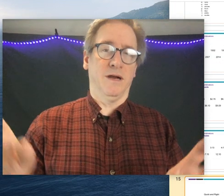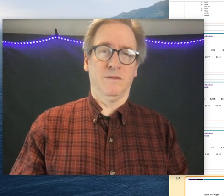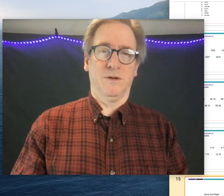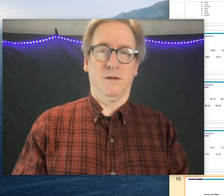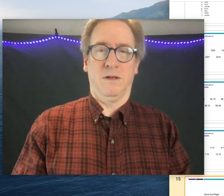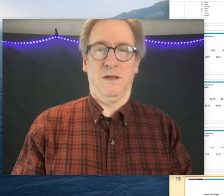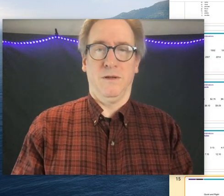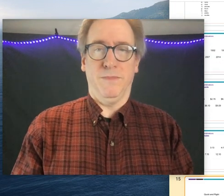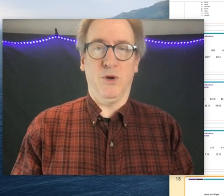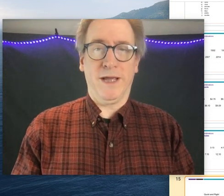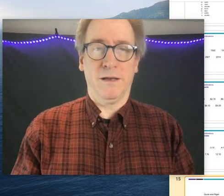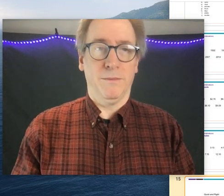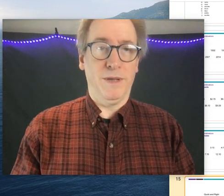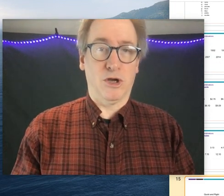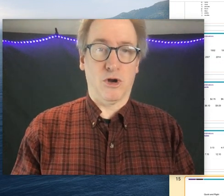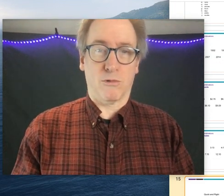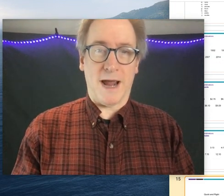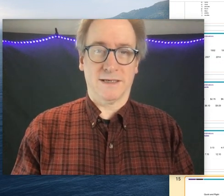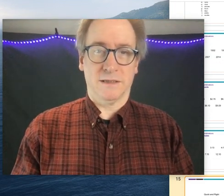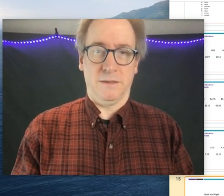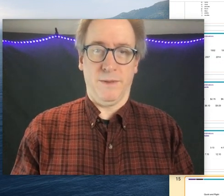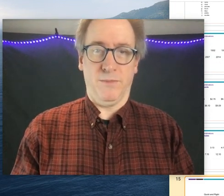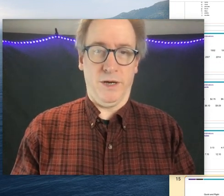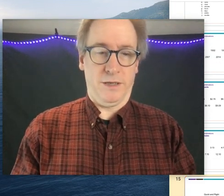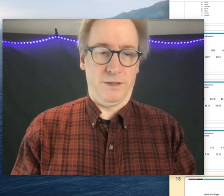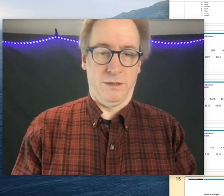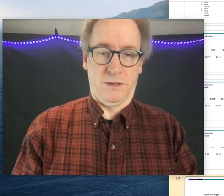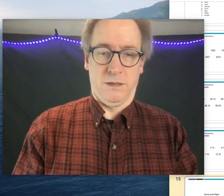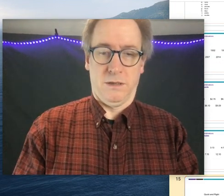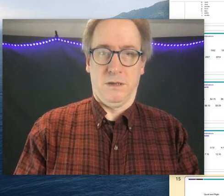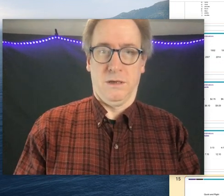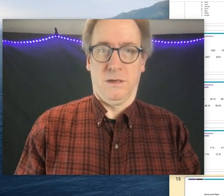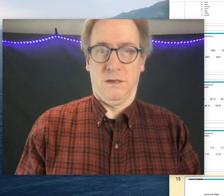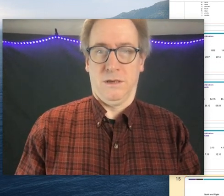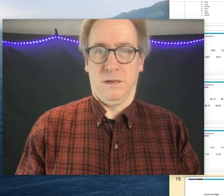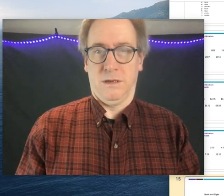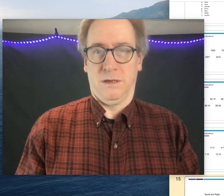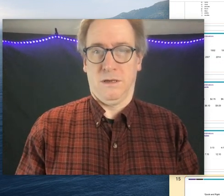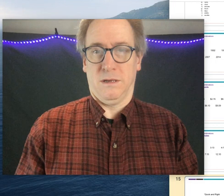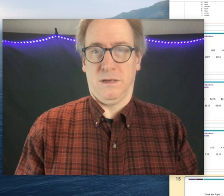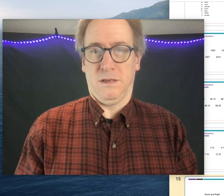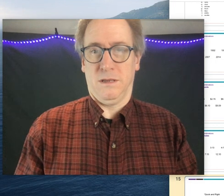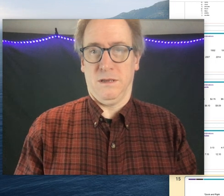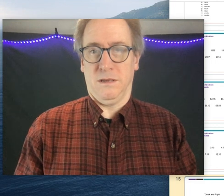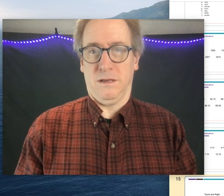title, be quick, be correct. Let me put it.